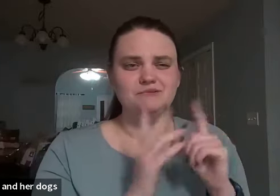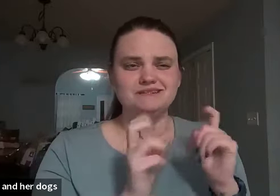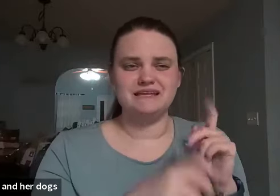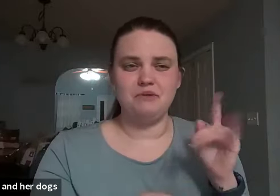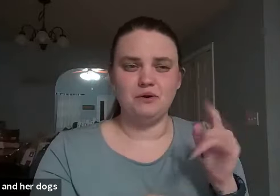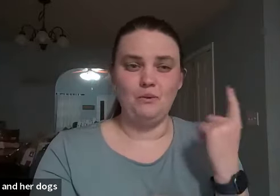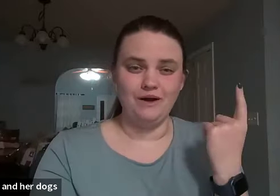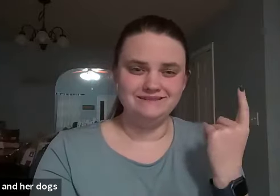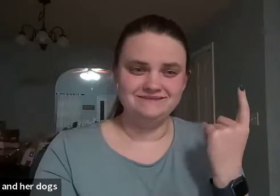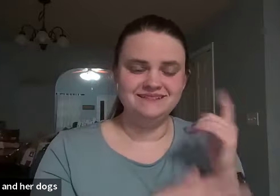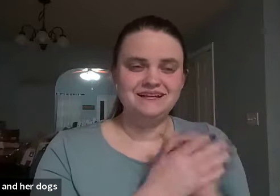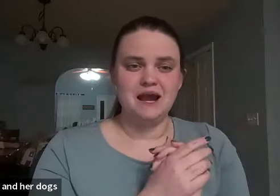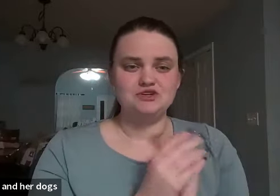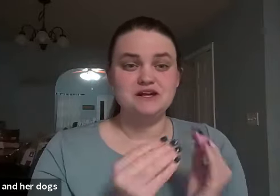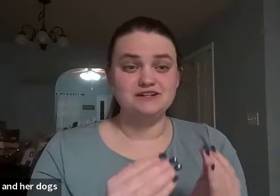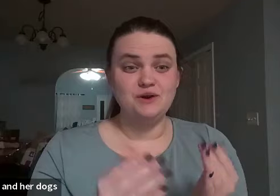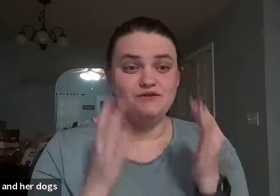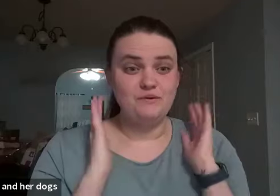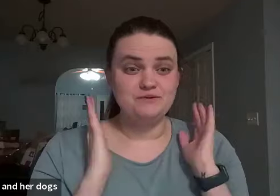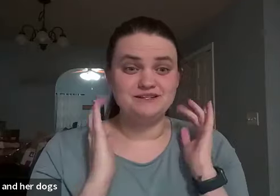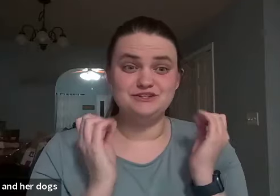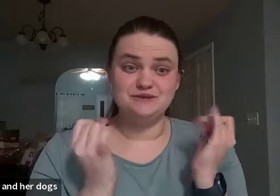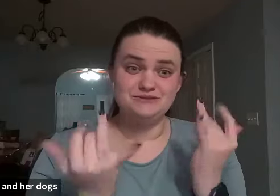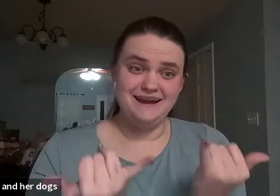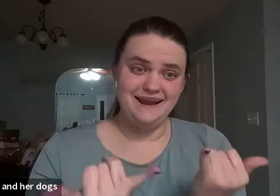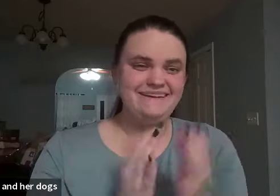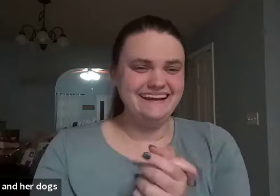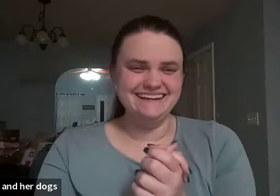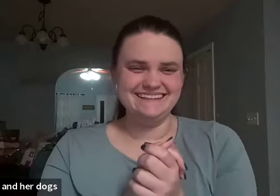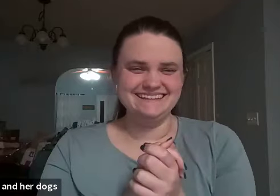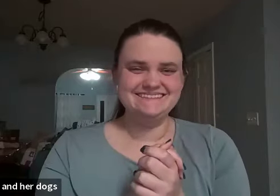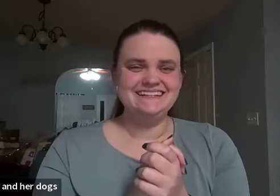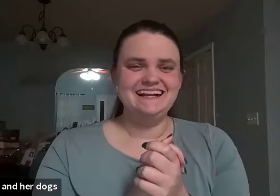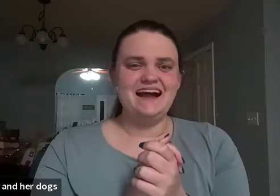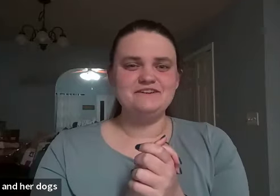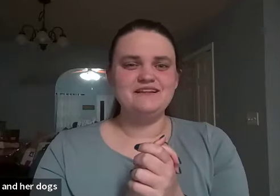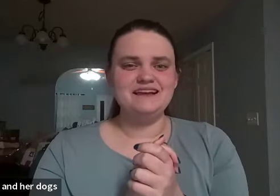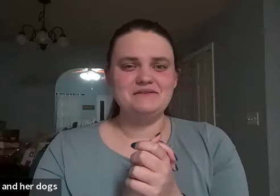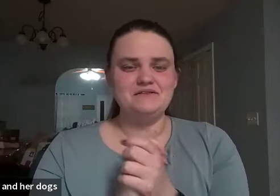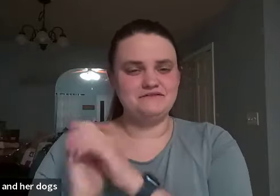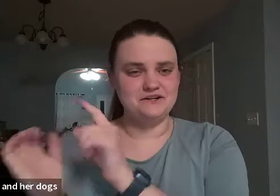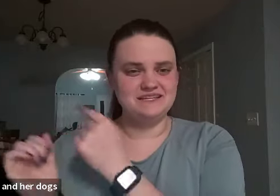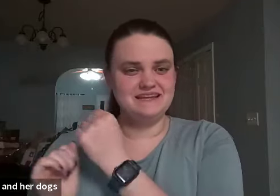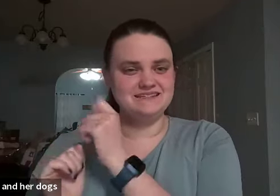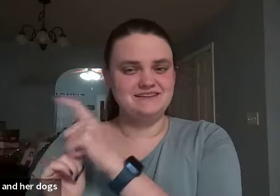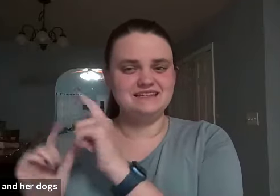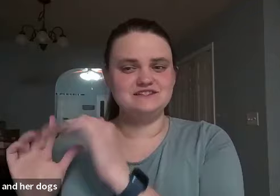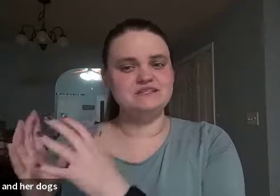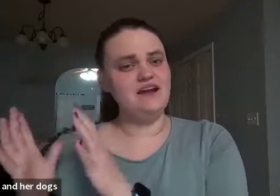of almost like say part 1. I'm trying not to overwhelm you guys too much right now. I feel like the first ASL class is always like,